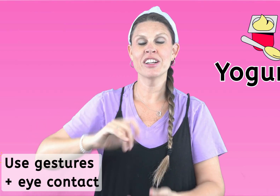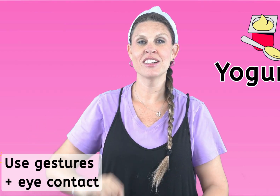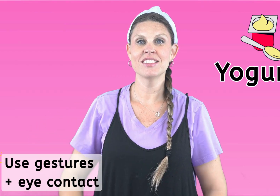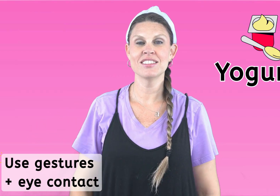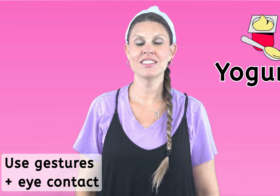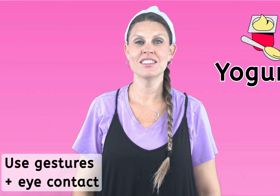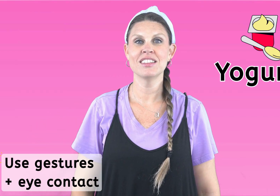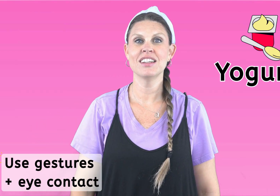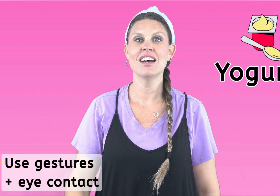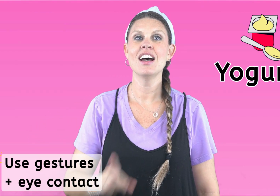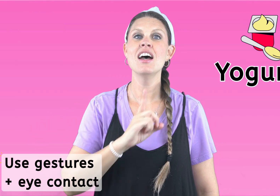yogurt,